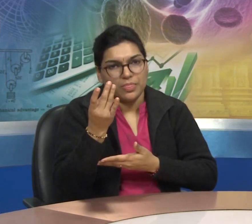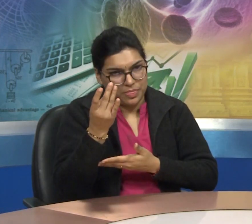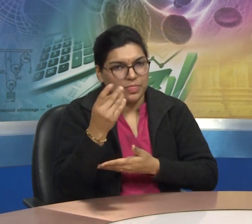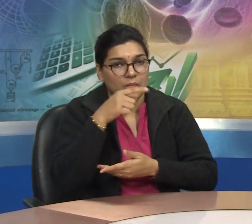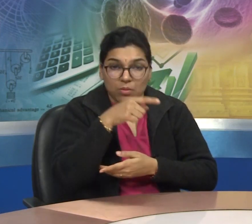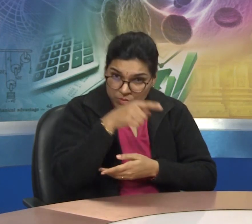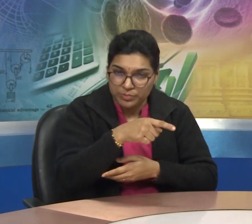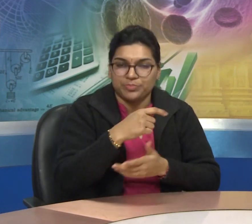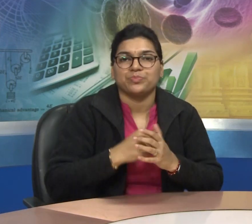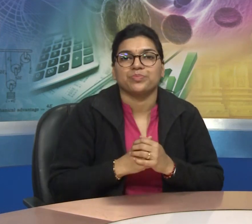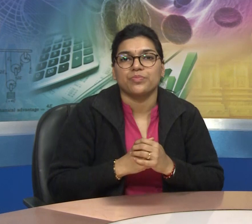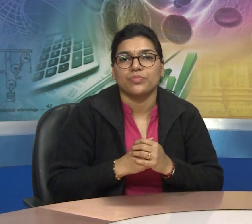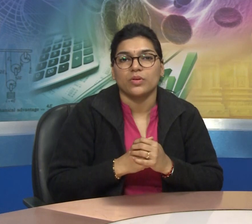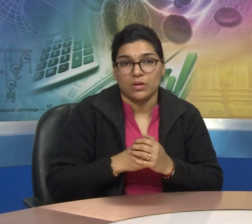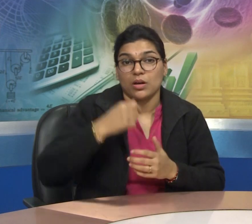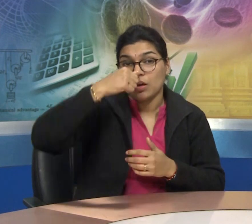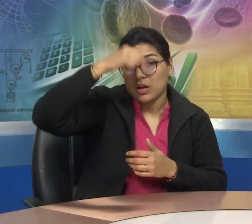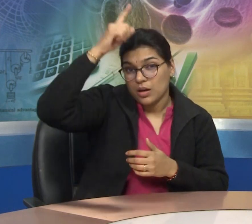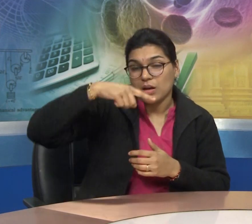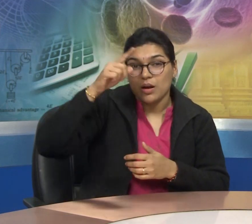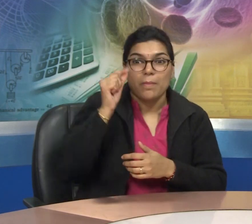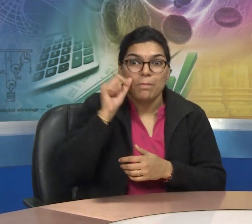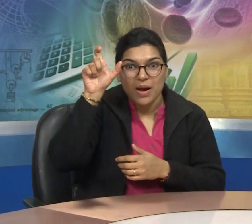is mathematics teacher and